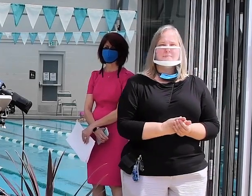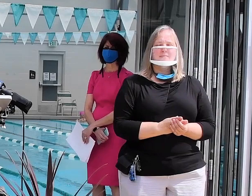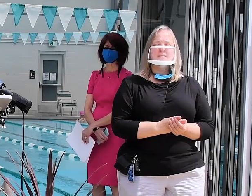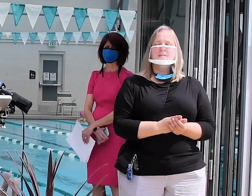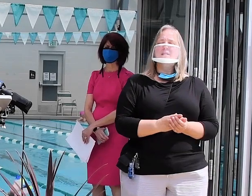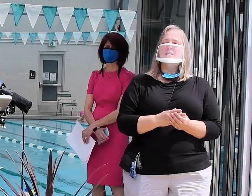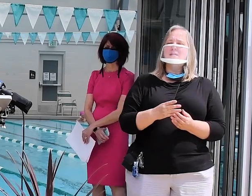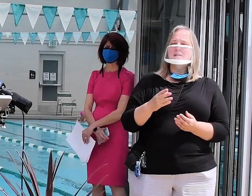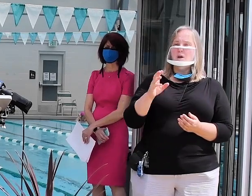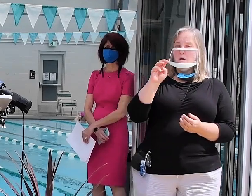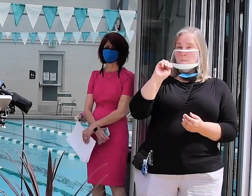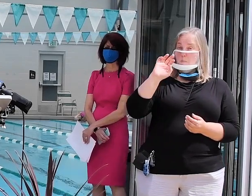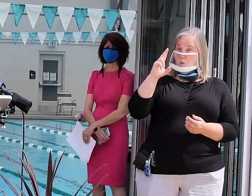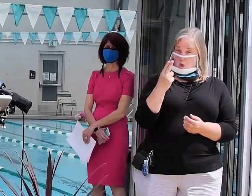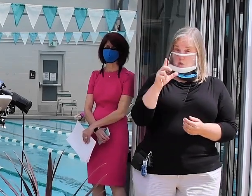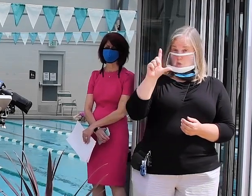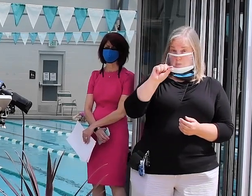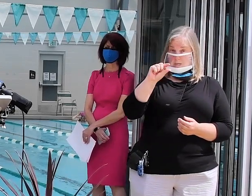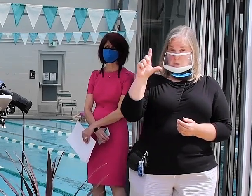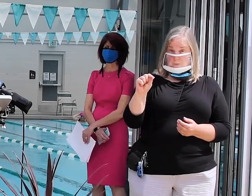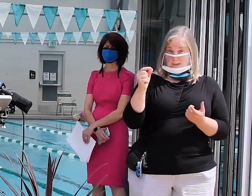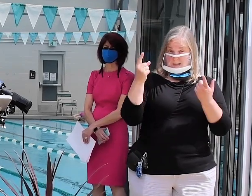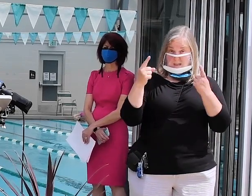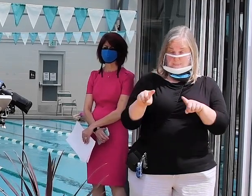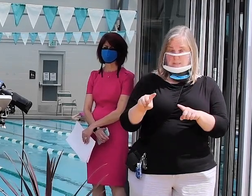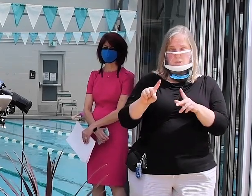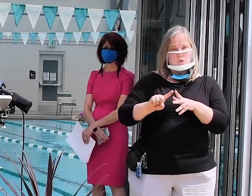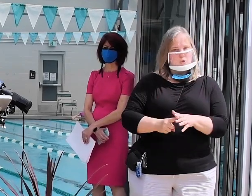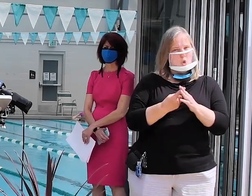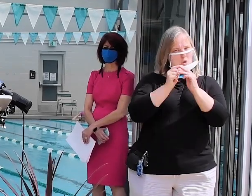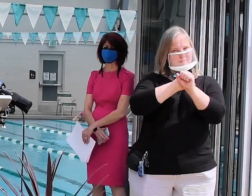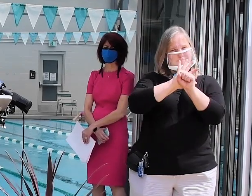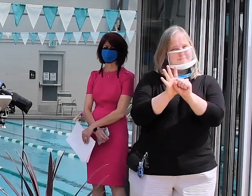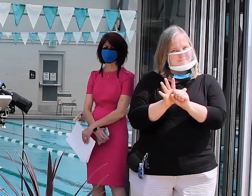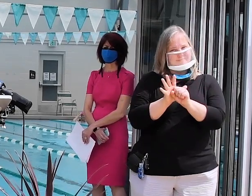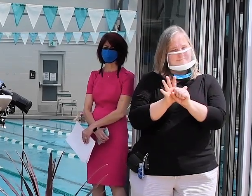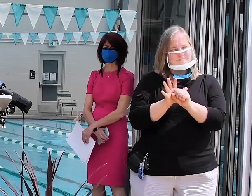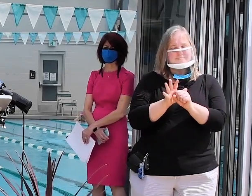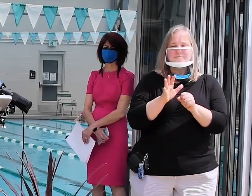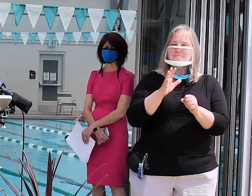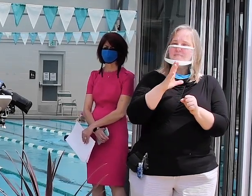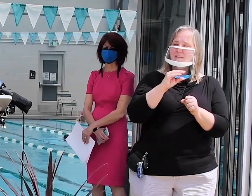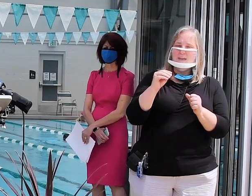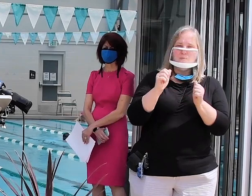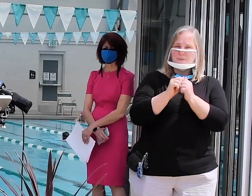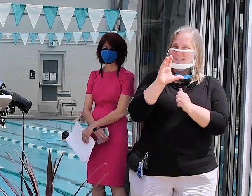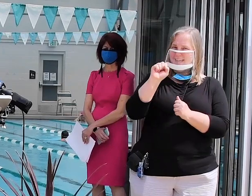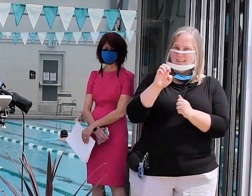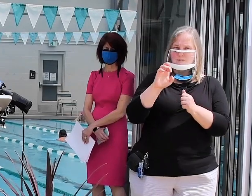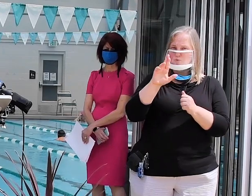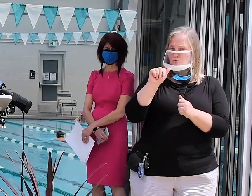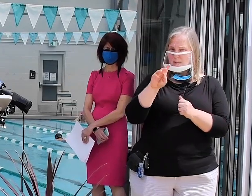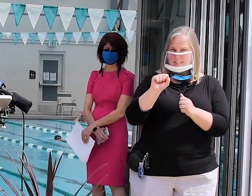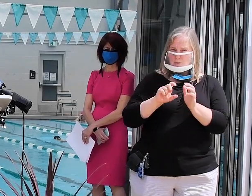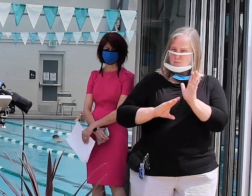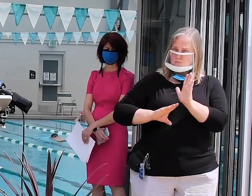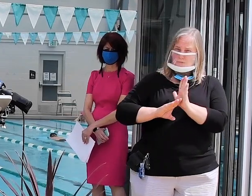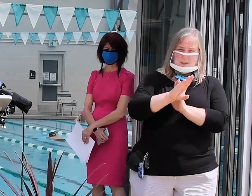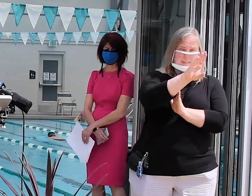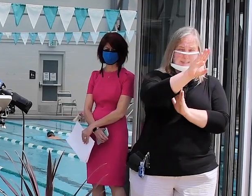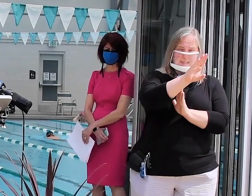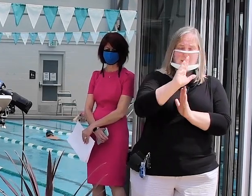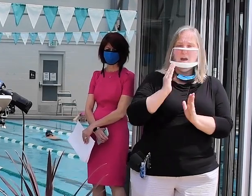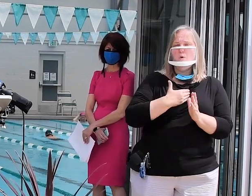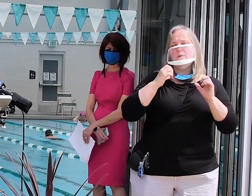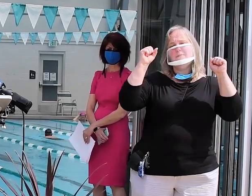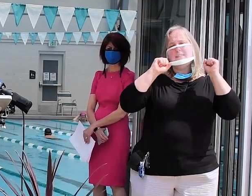In March of 2020, at the start of the pandemic, and with case rates rising, our